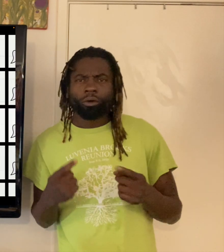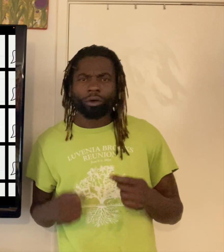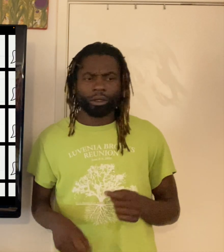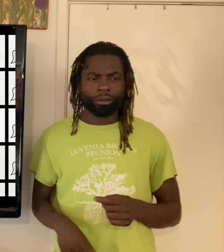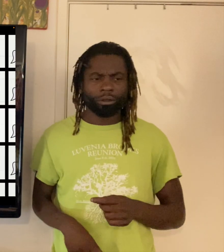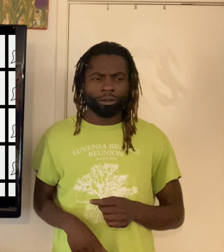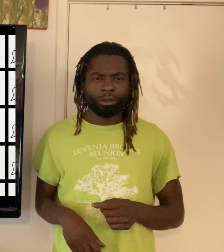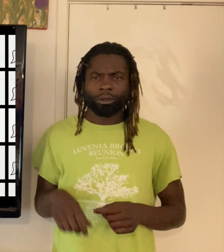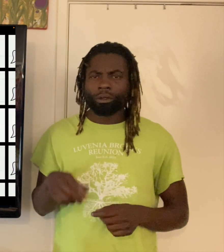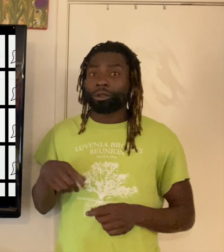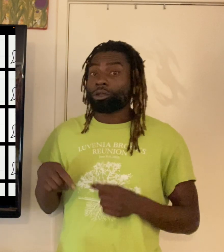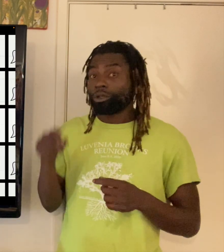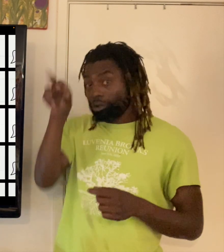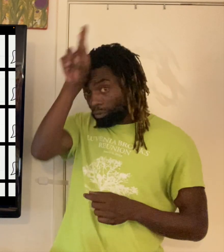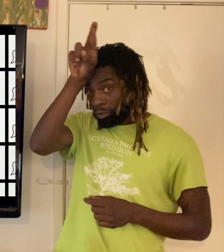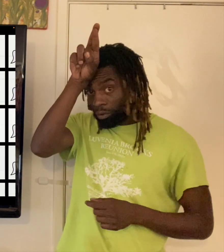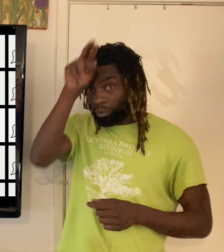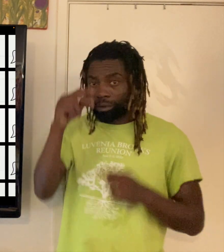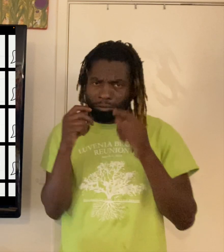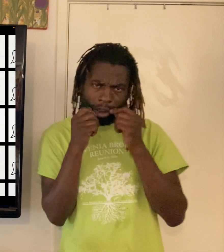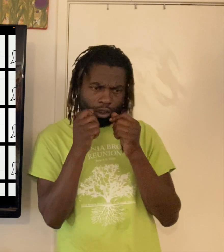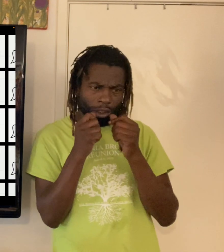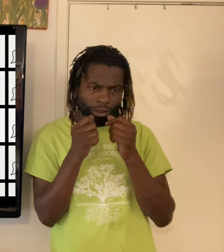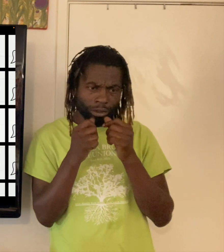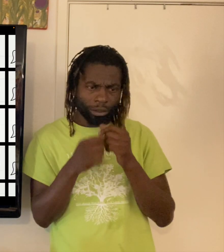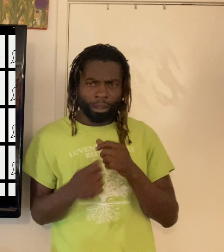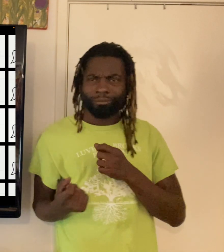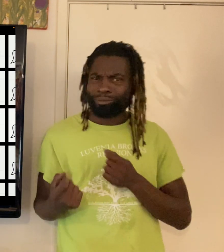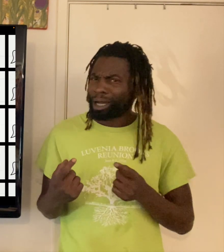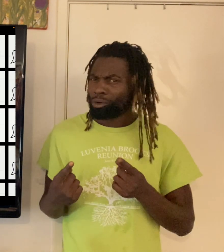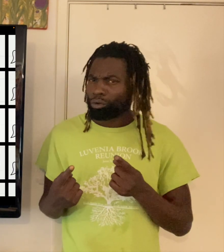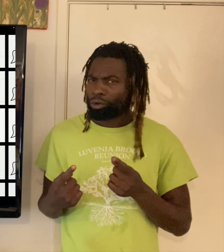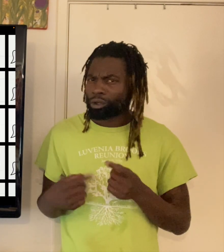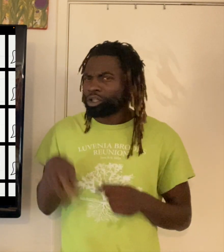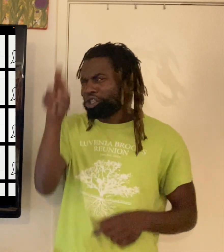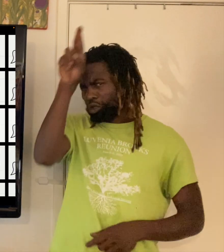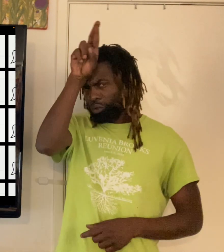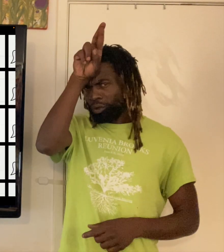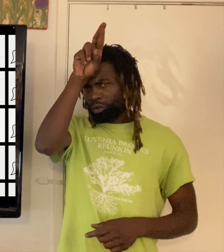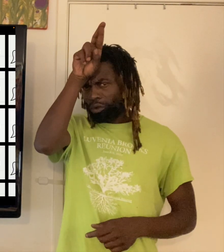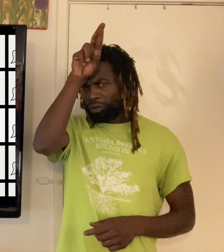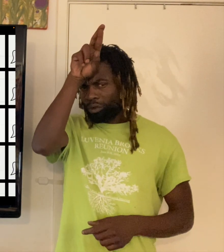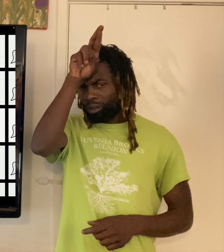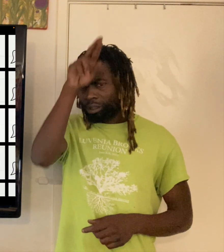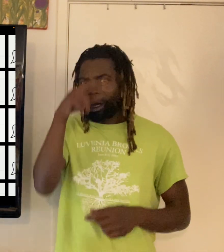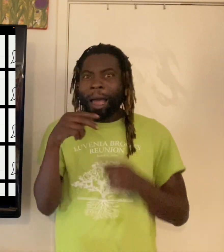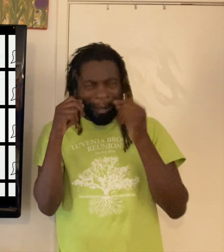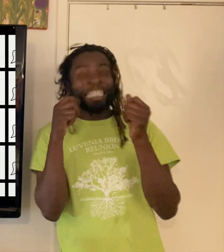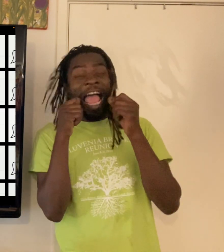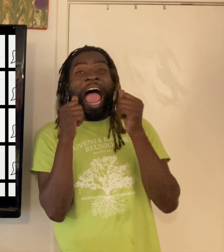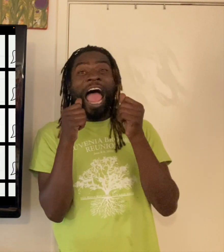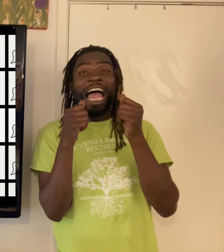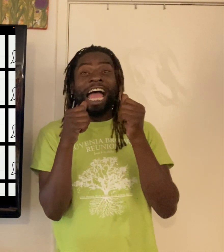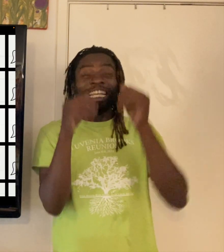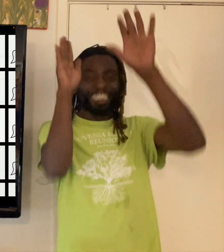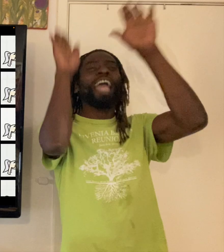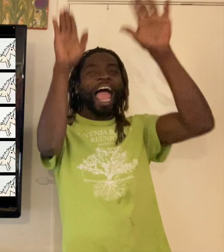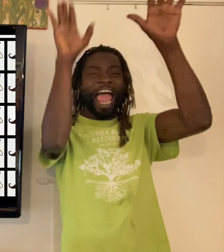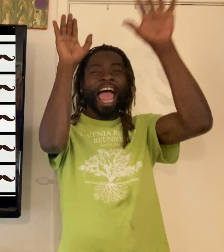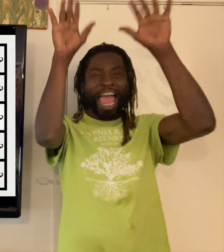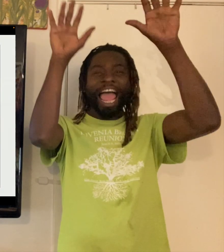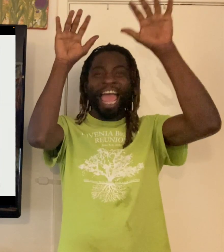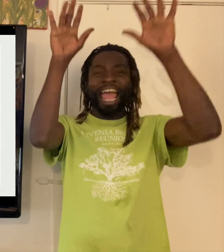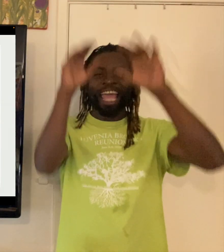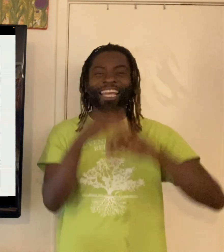popcorn, unicorn, mustache. Popcorn, unicorn, mustache!